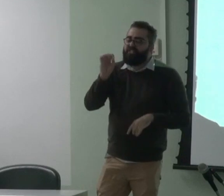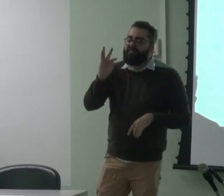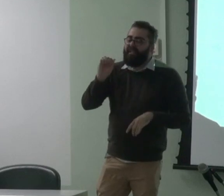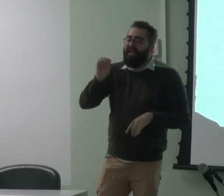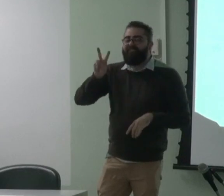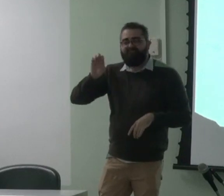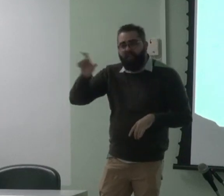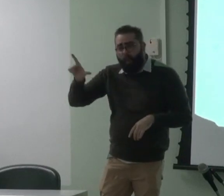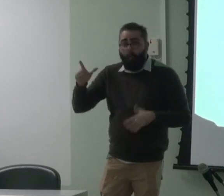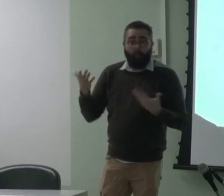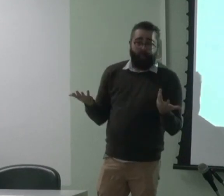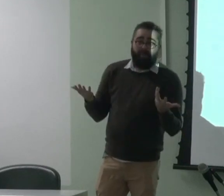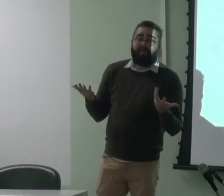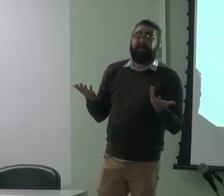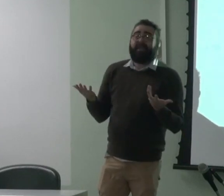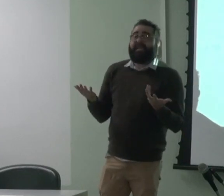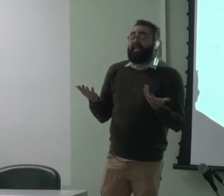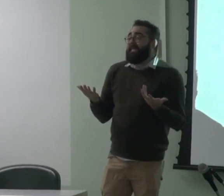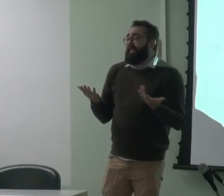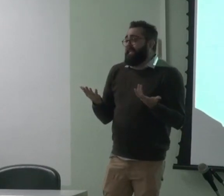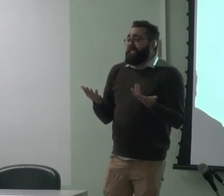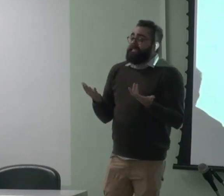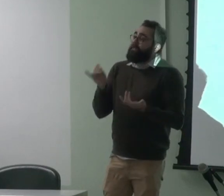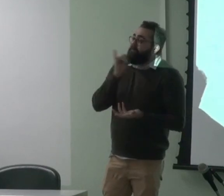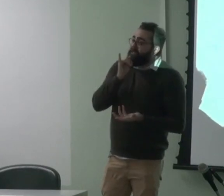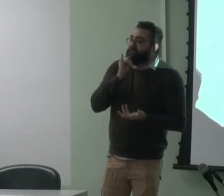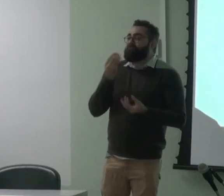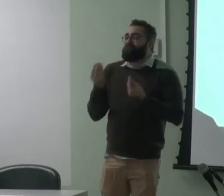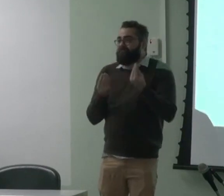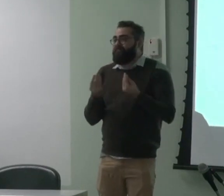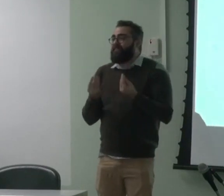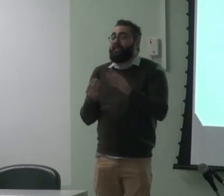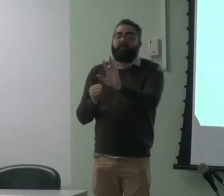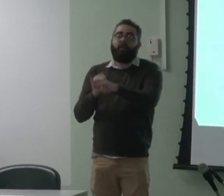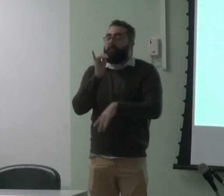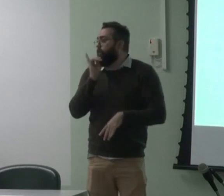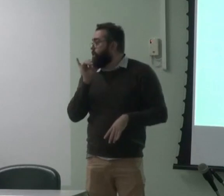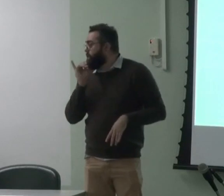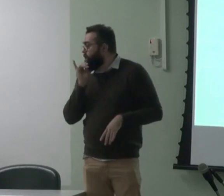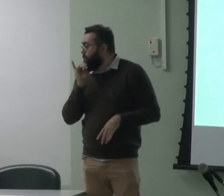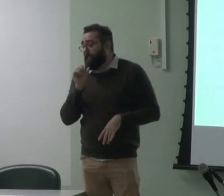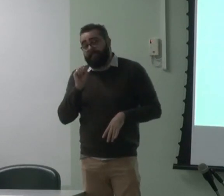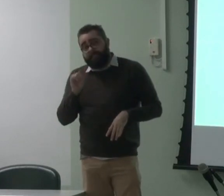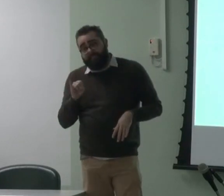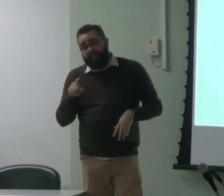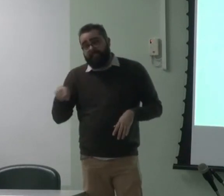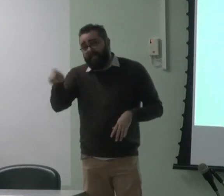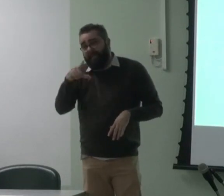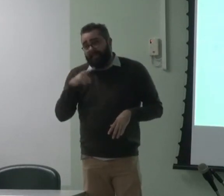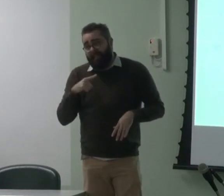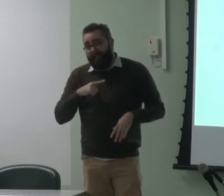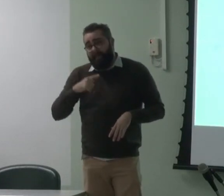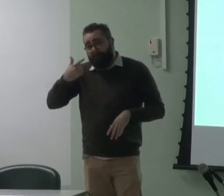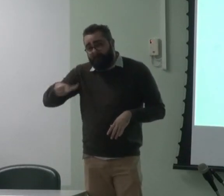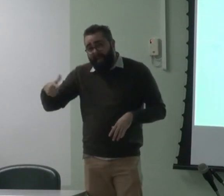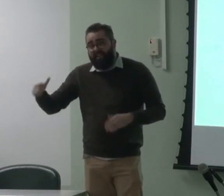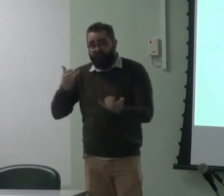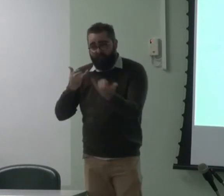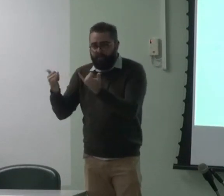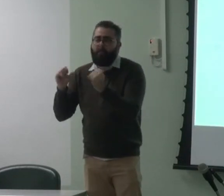number it is, and so on, so forth for nouns. If we have the derivational resources, so it can happen